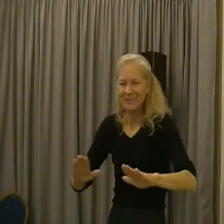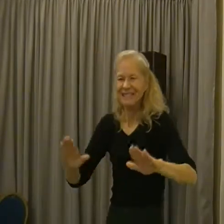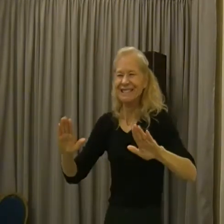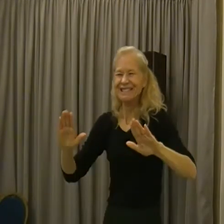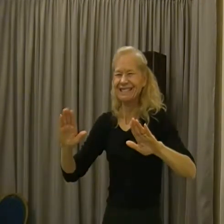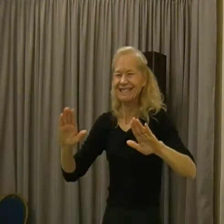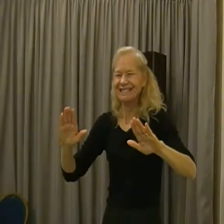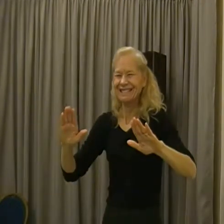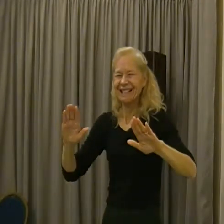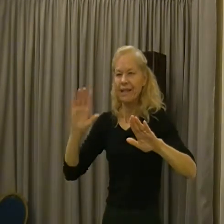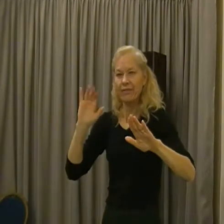That's riches.